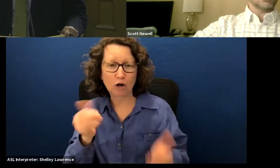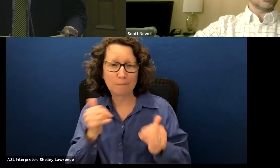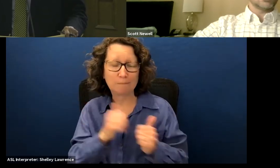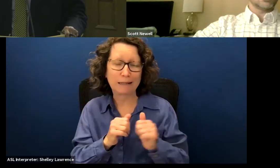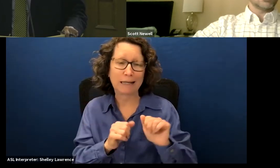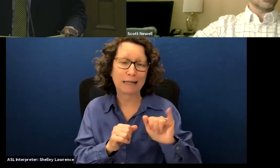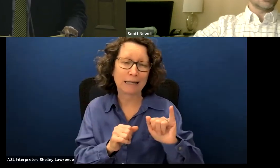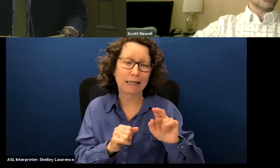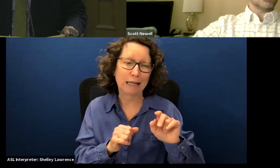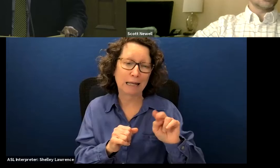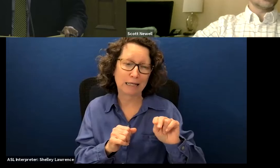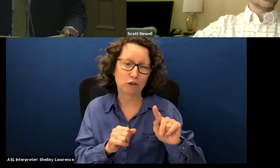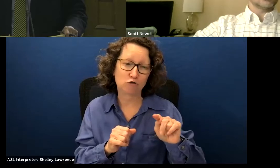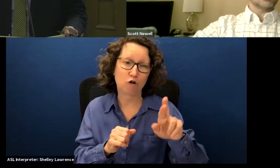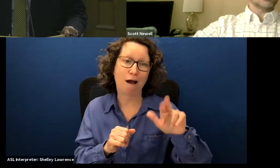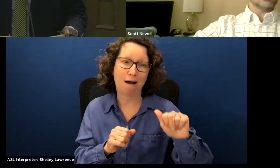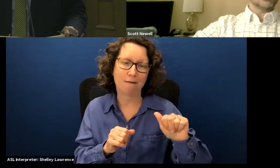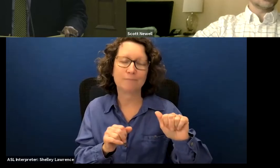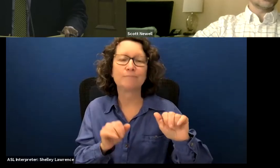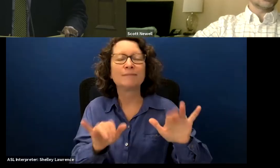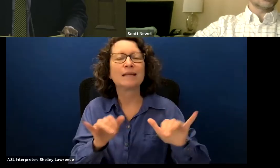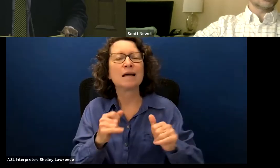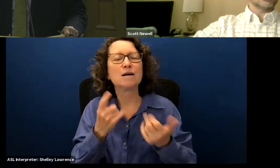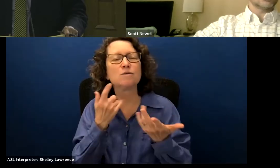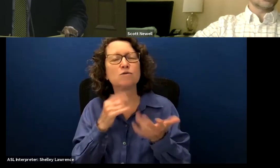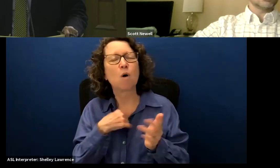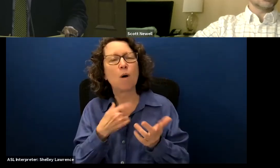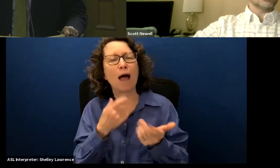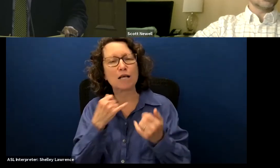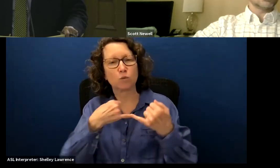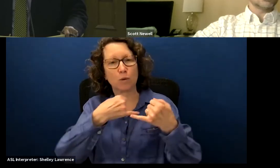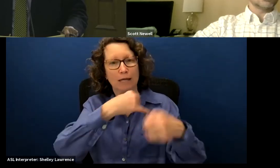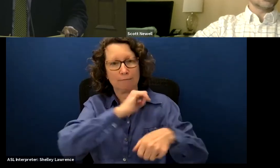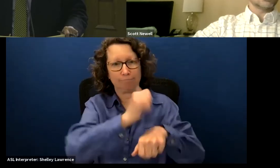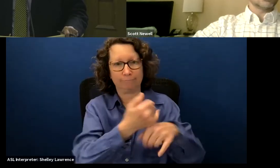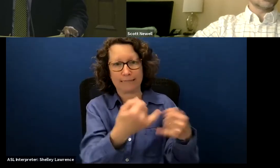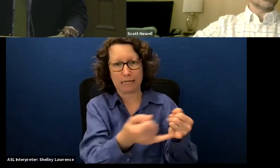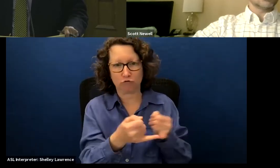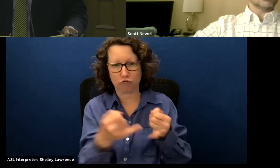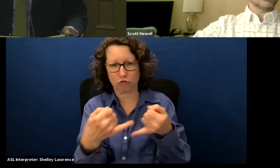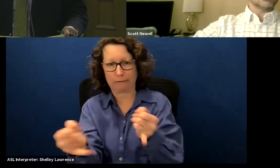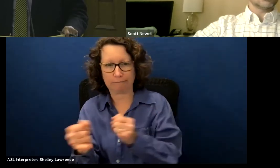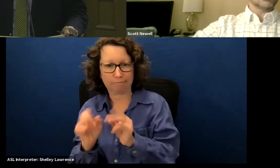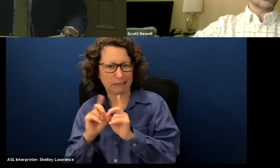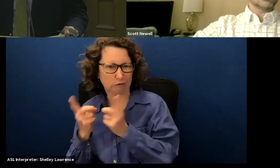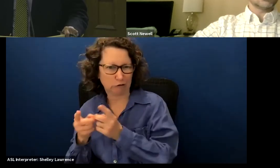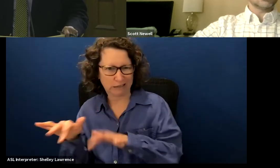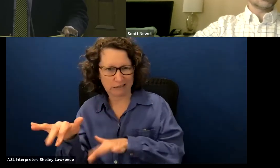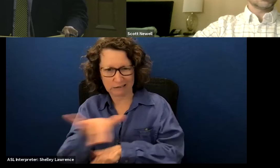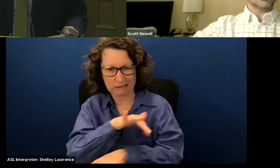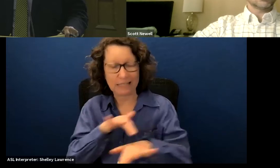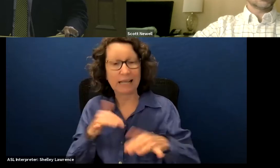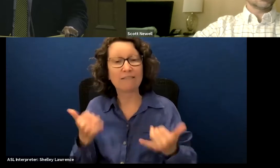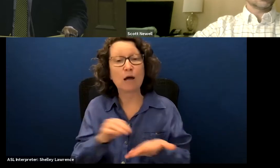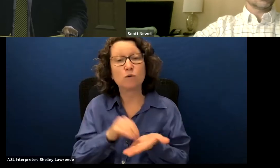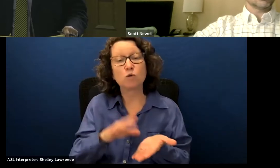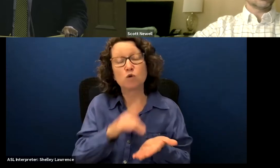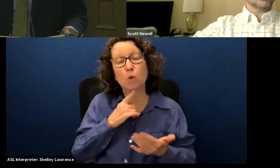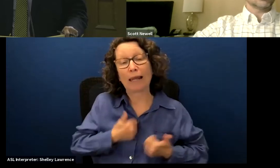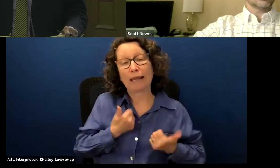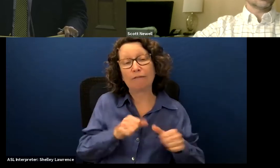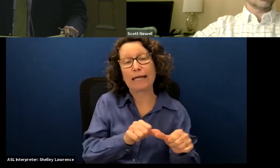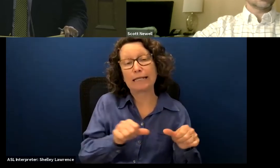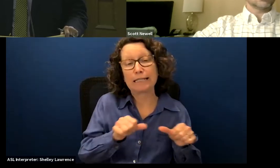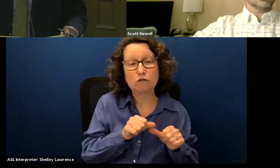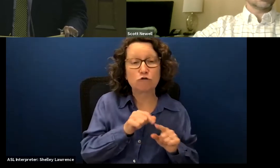intra transfer? Yes. So what I was looking at is we're drawing the districts. If now students who may be living